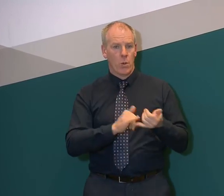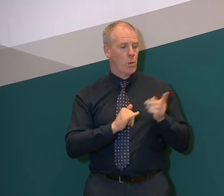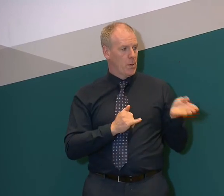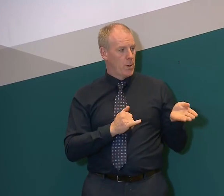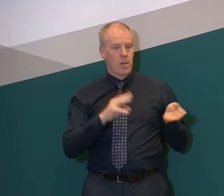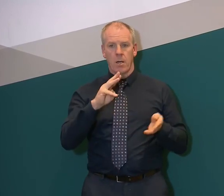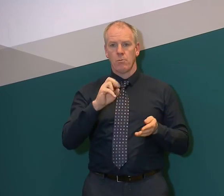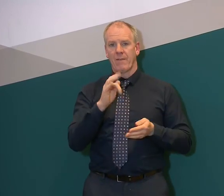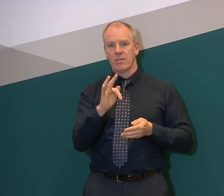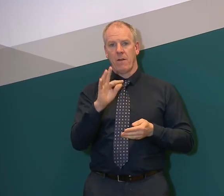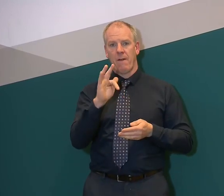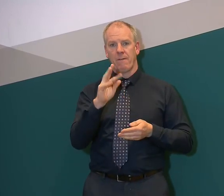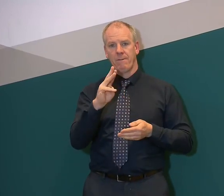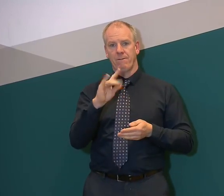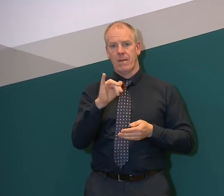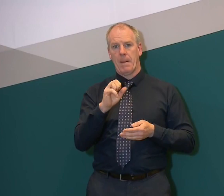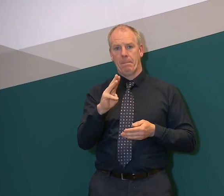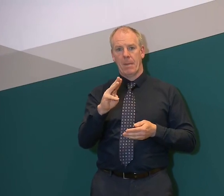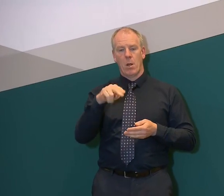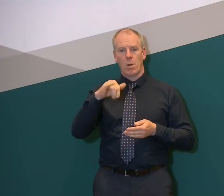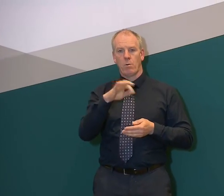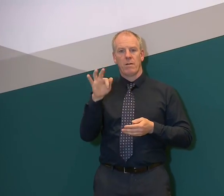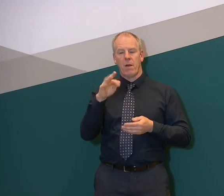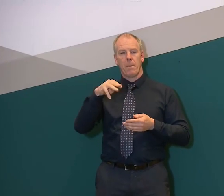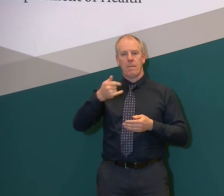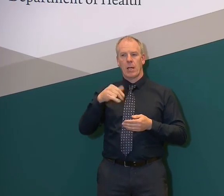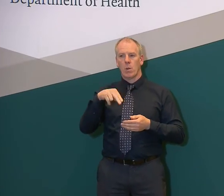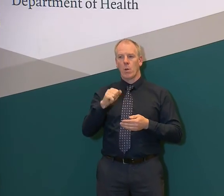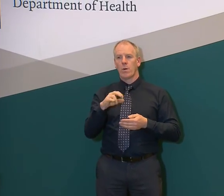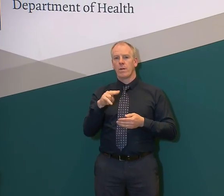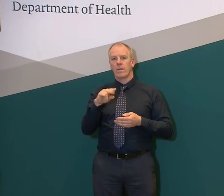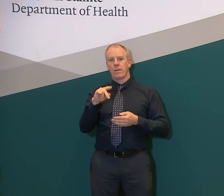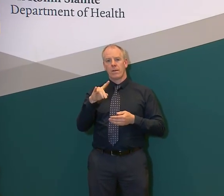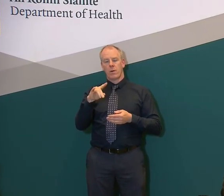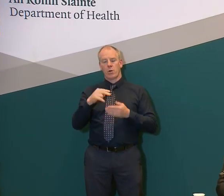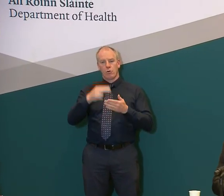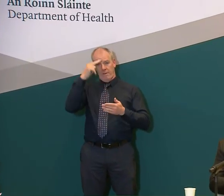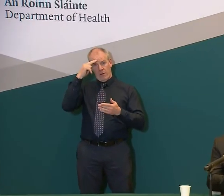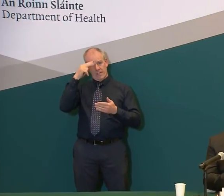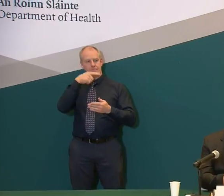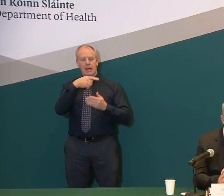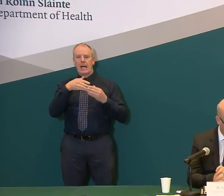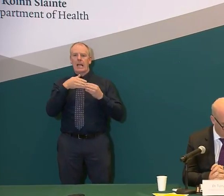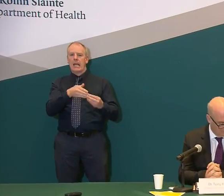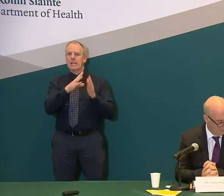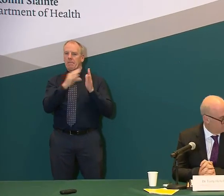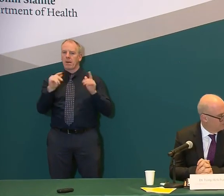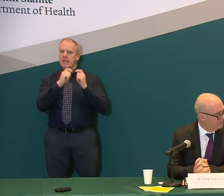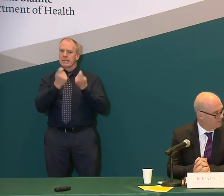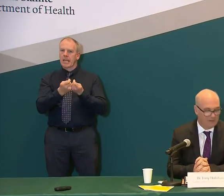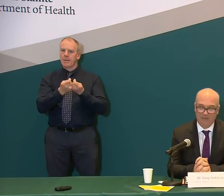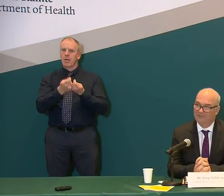Professor Philip Nolan, the President of Maynooth University, who's leading our modelling team to say some additional remarks to